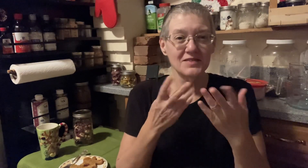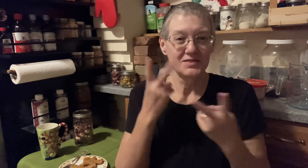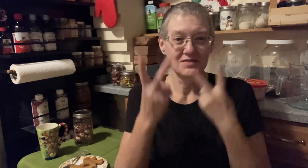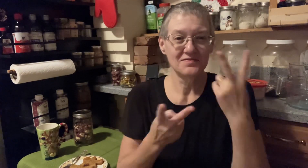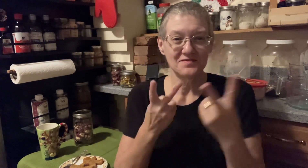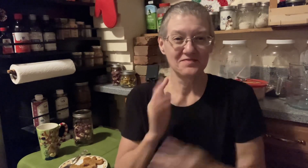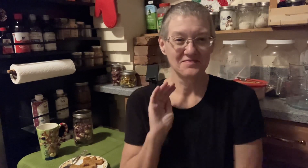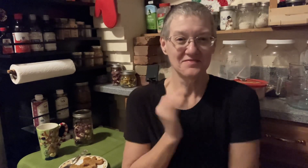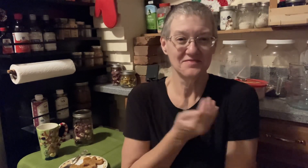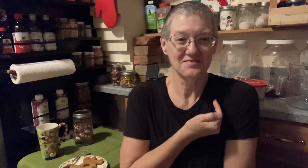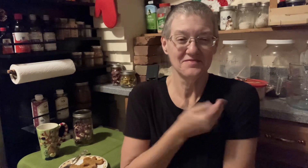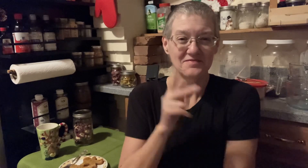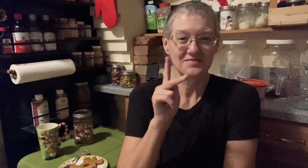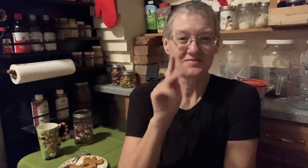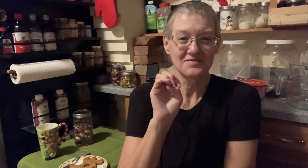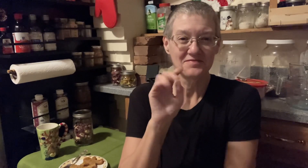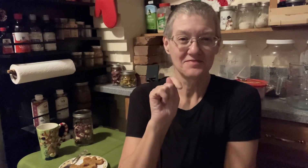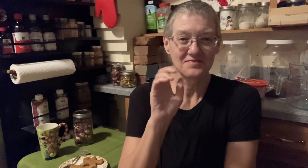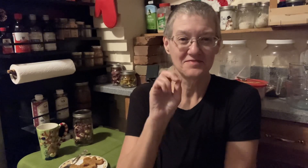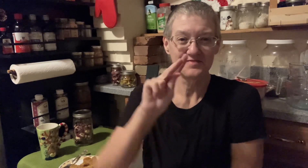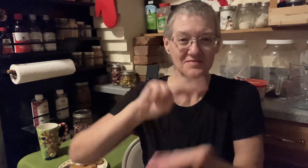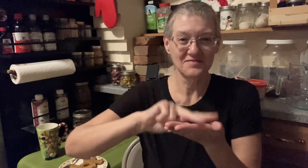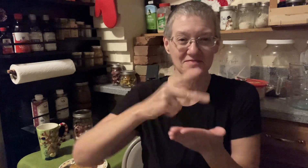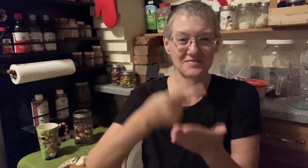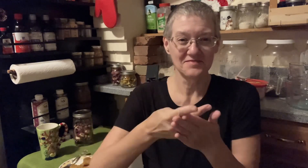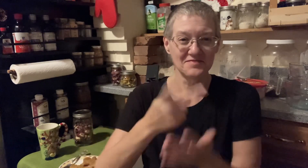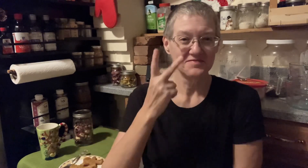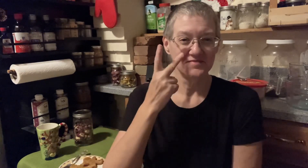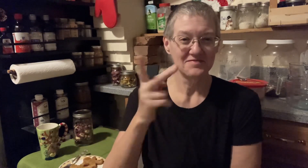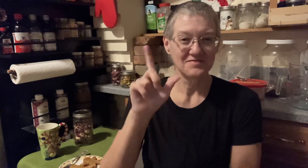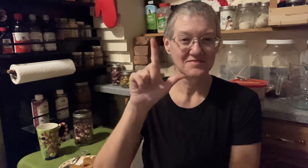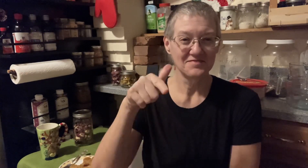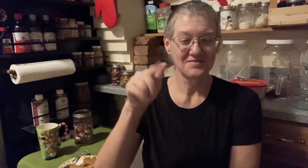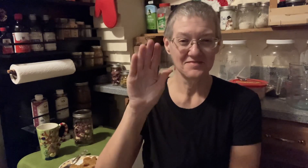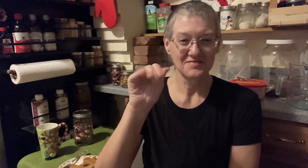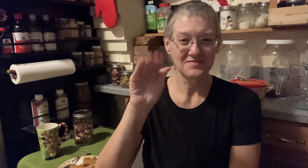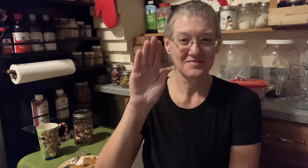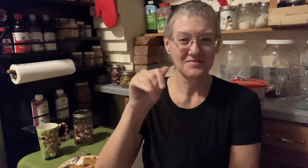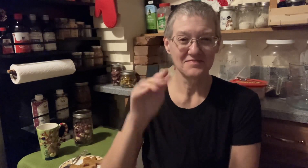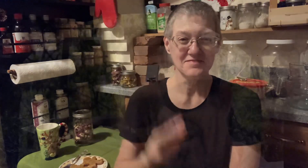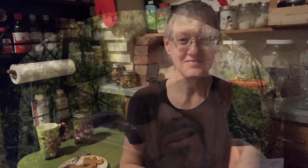Thank you for visiting our keto kitchen. See you later. Bye-bye.